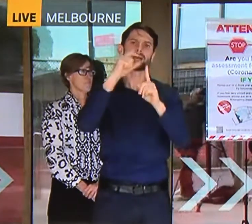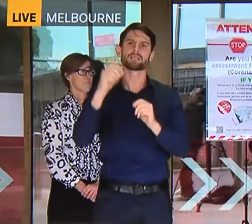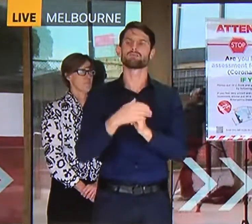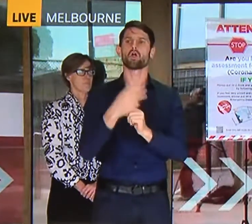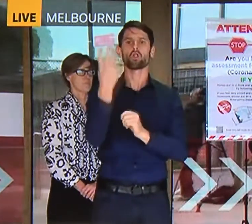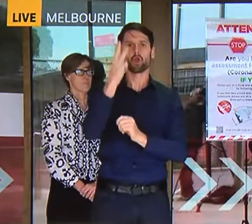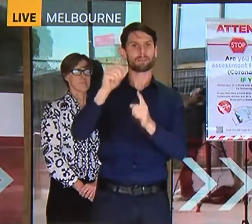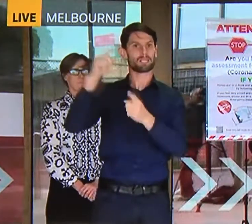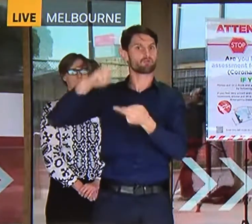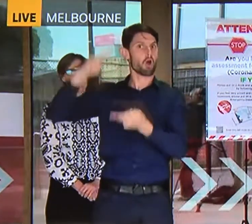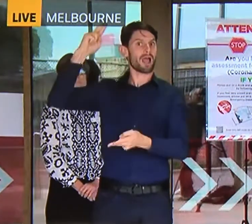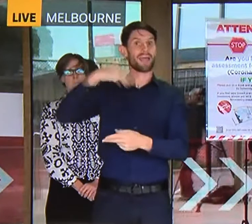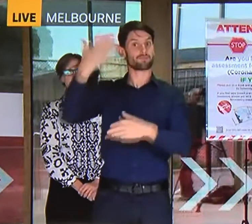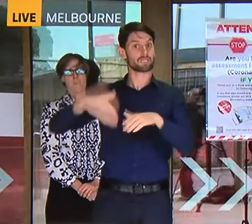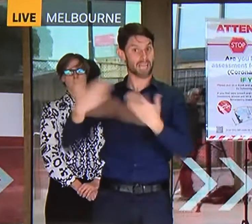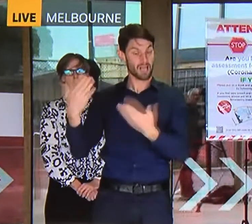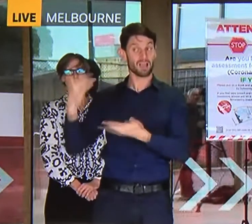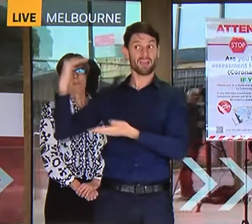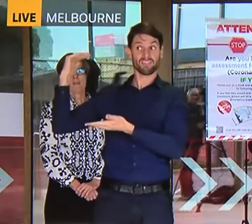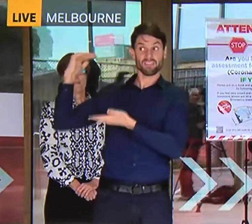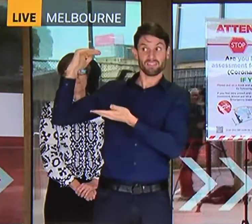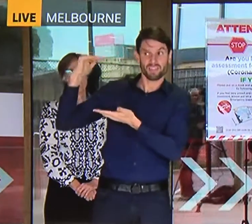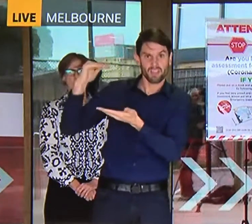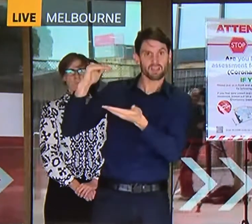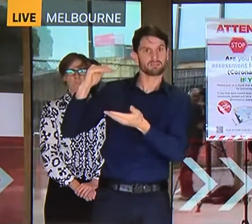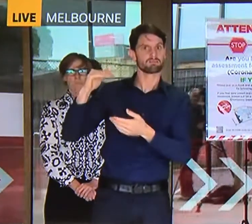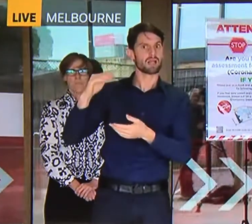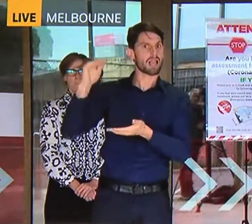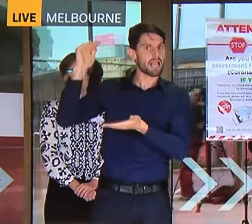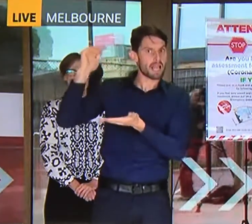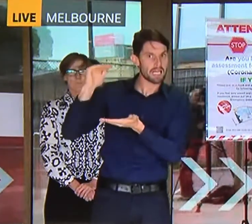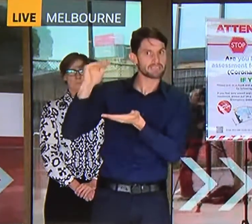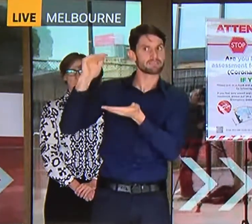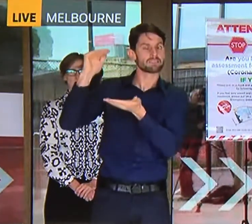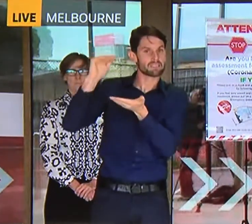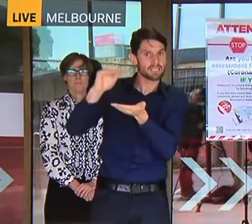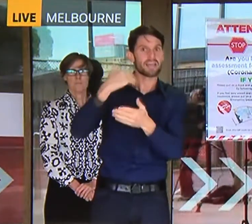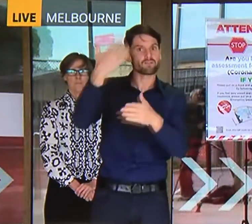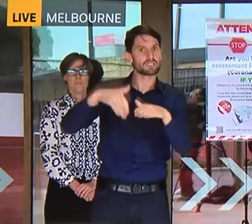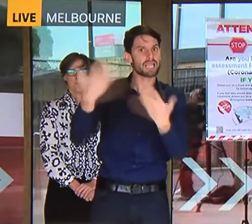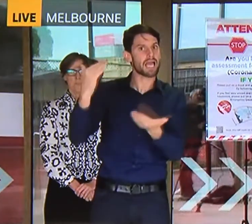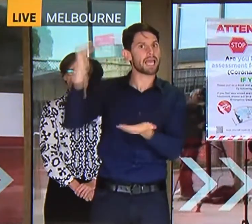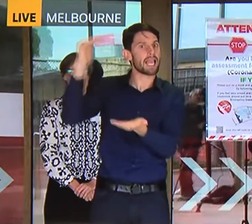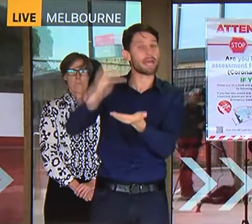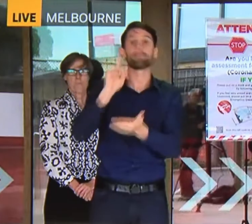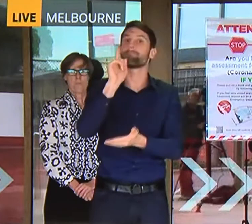to now below 10%, but we won't count it and bank it until it's sustained